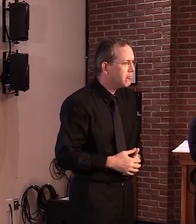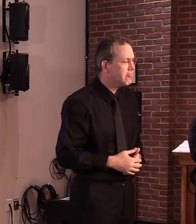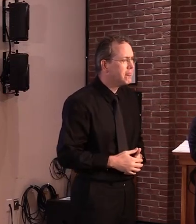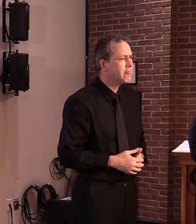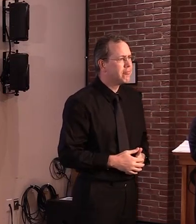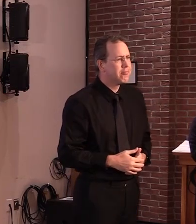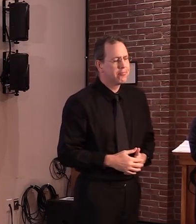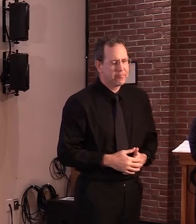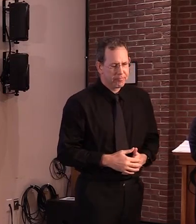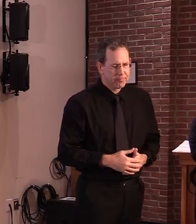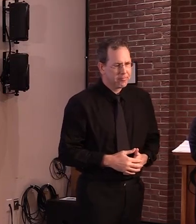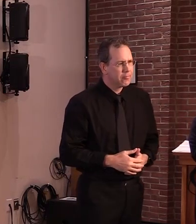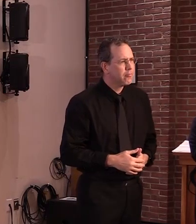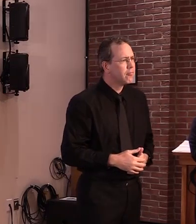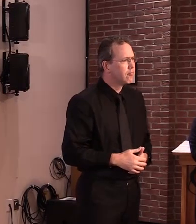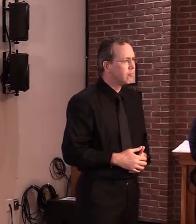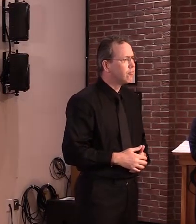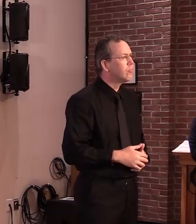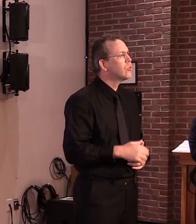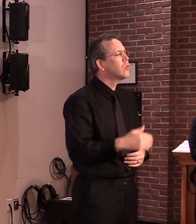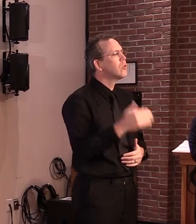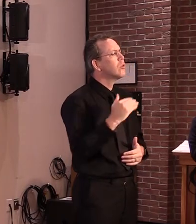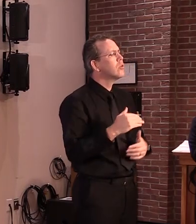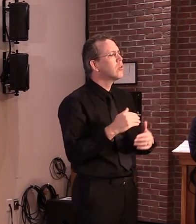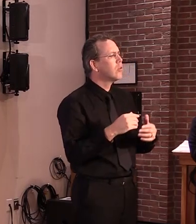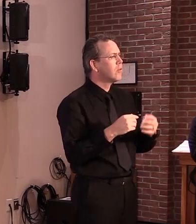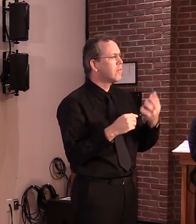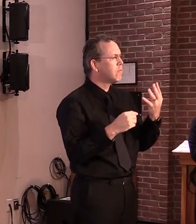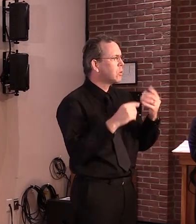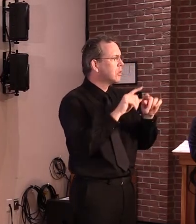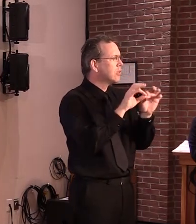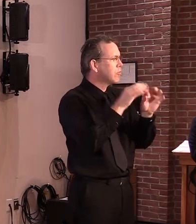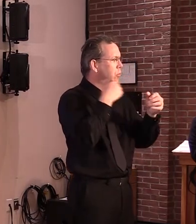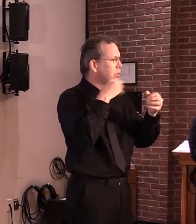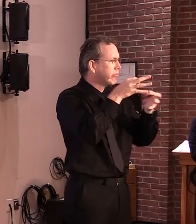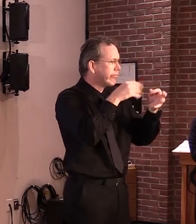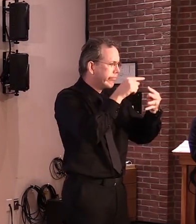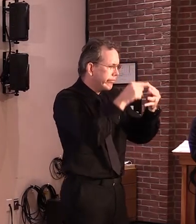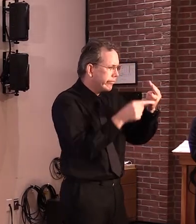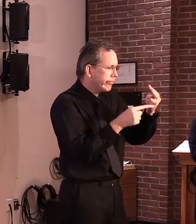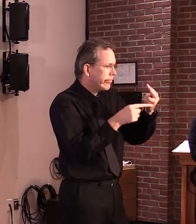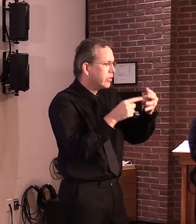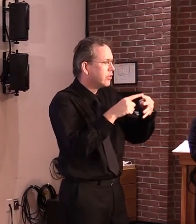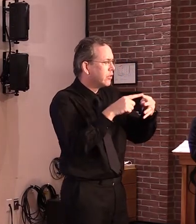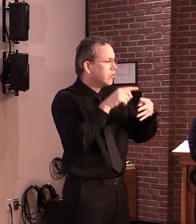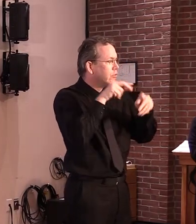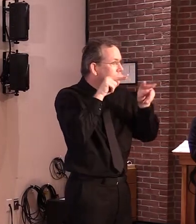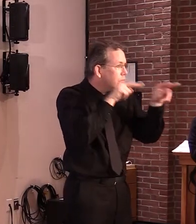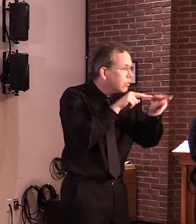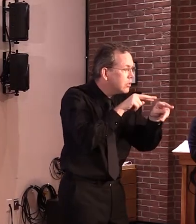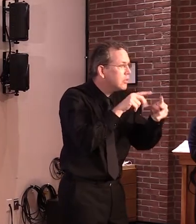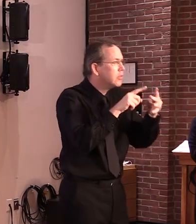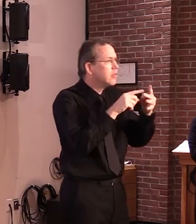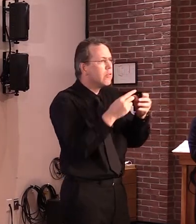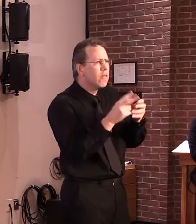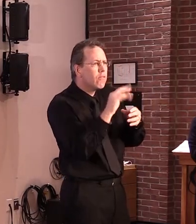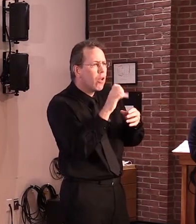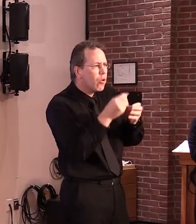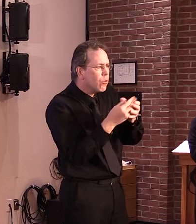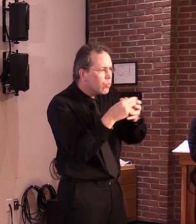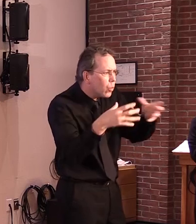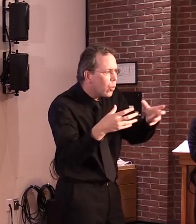We also have previously discussed the four key metrics that we're following as we continue to reopen our society and reopen our